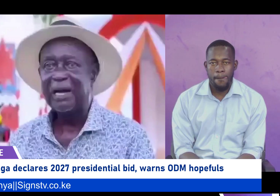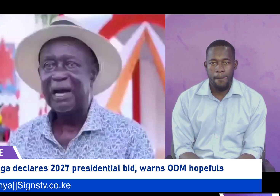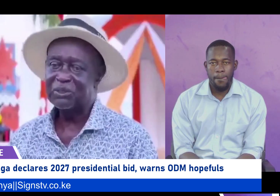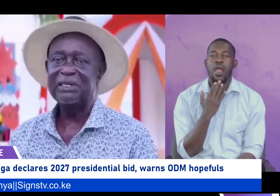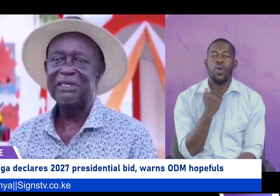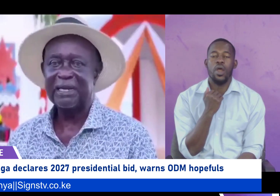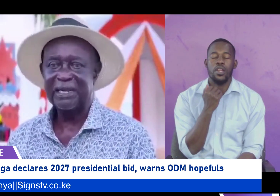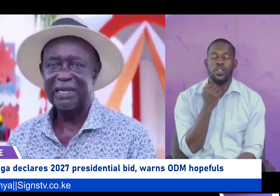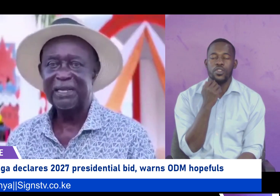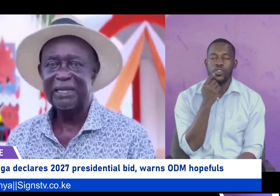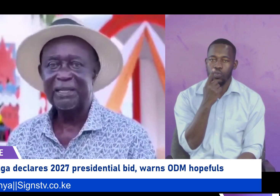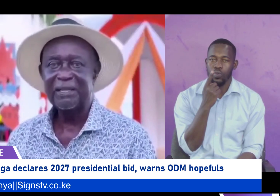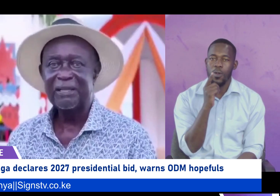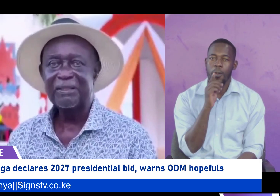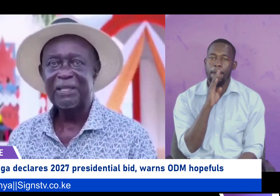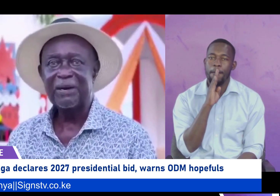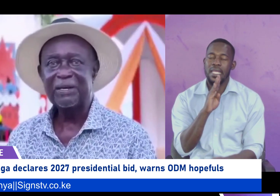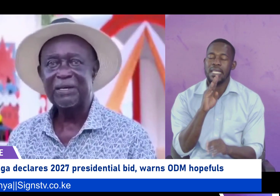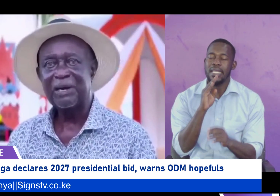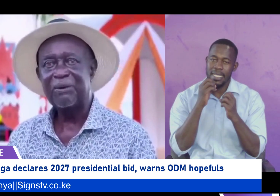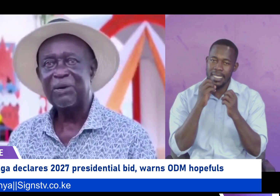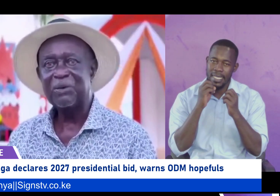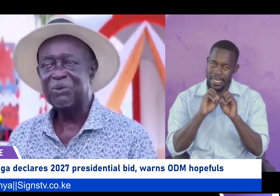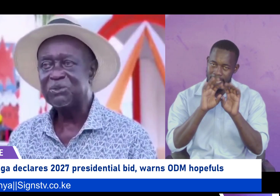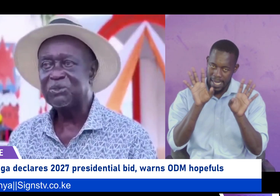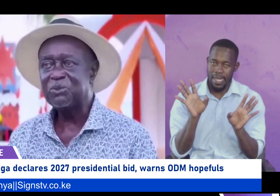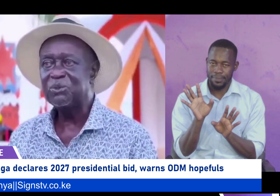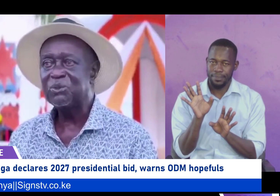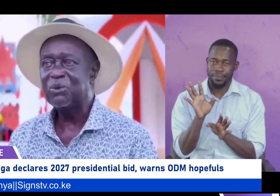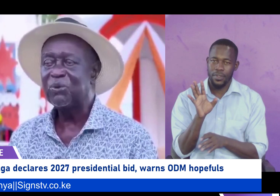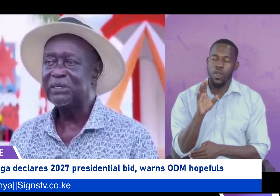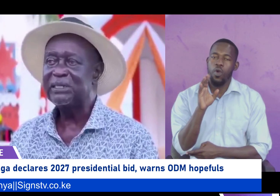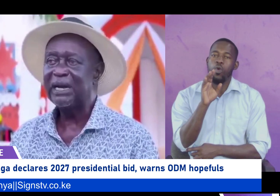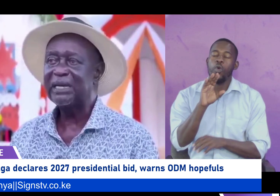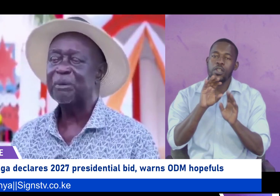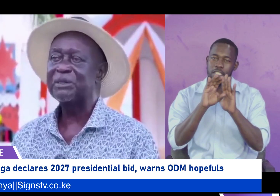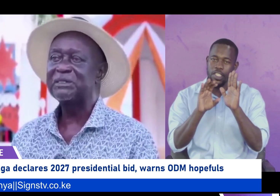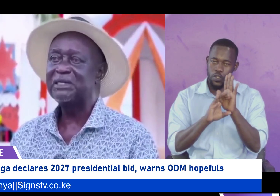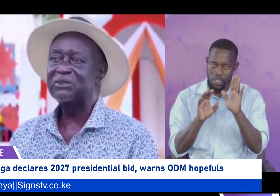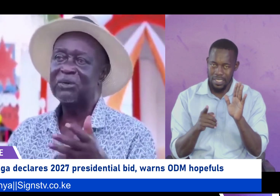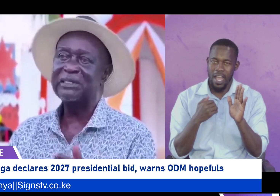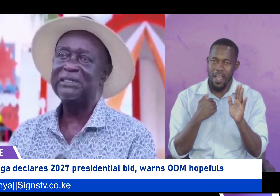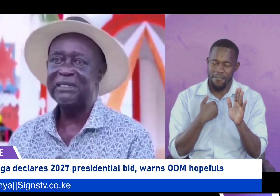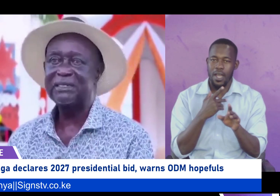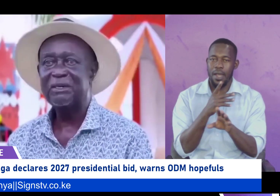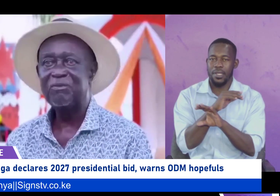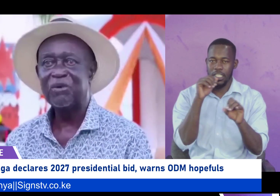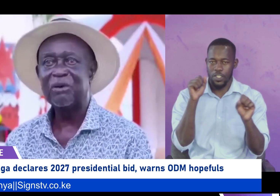I want to make it absolutely clear that our constitution already has a presidential candidate for our